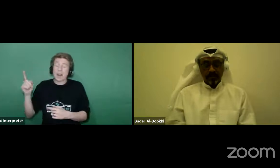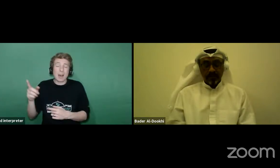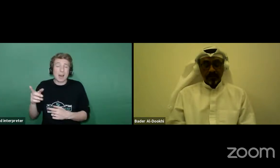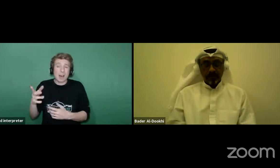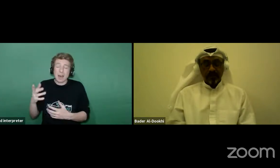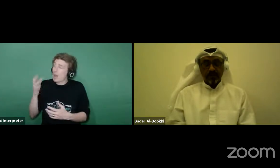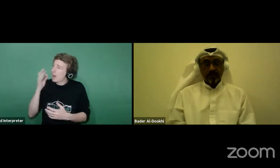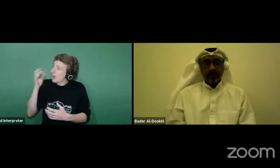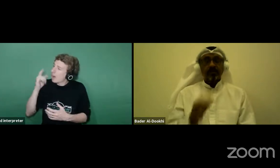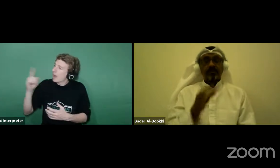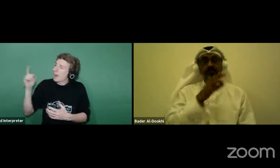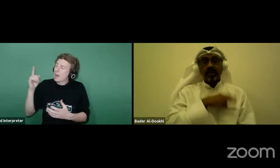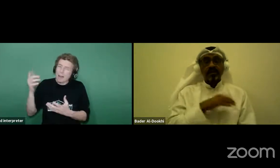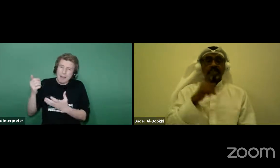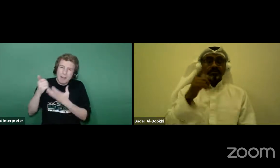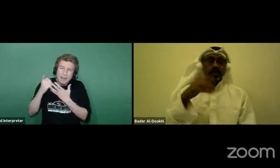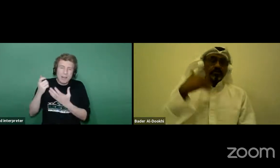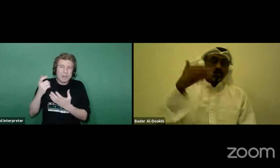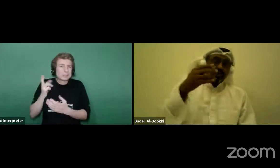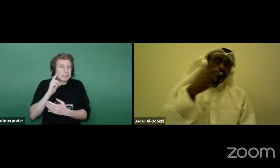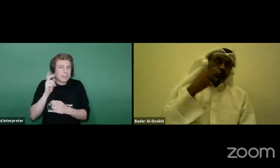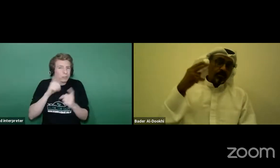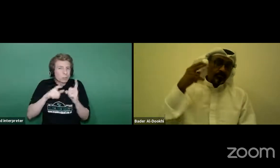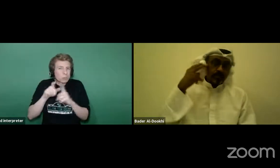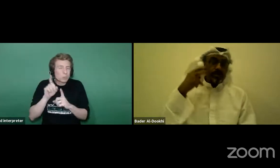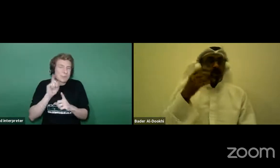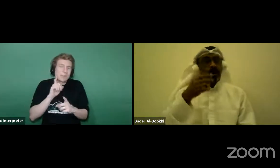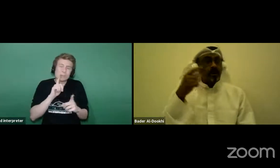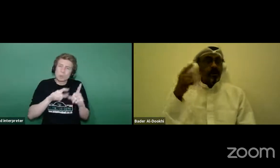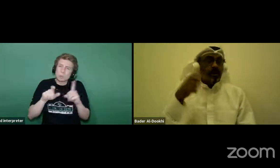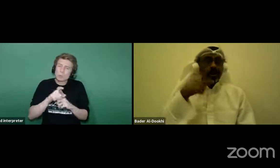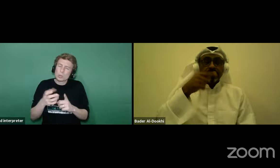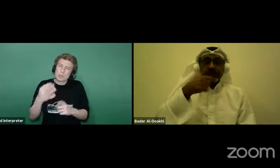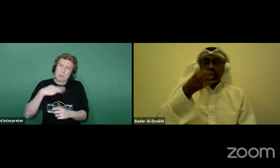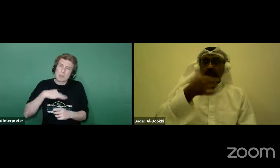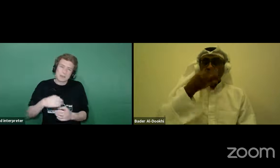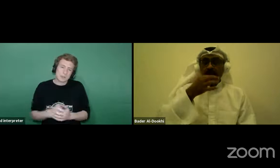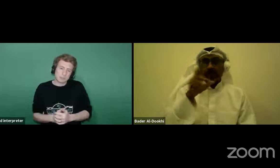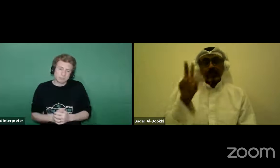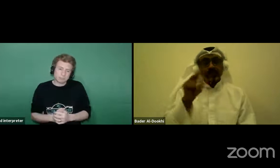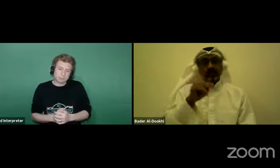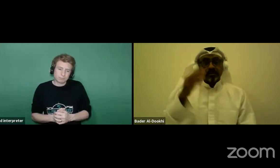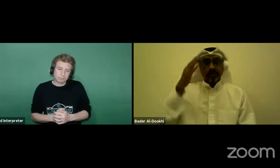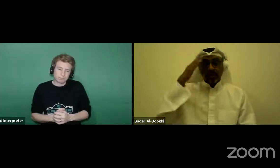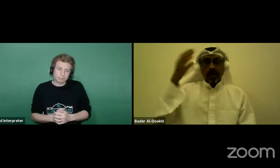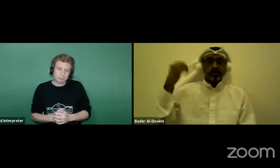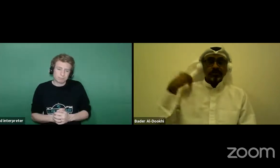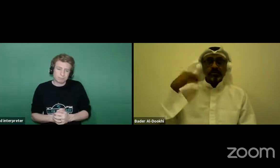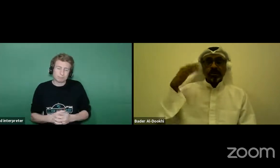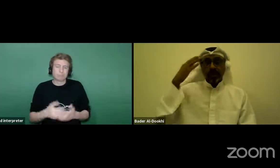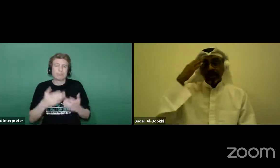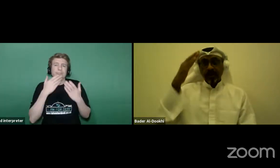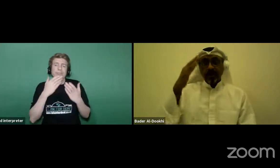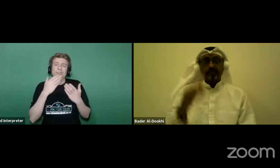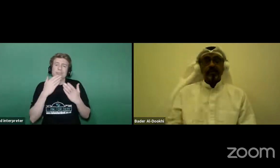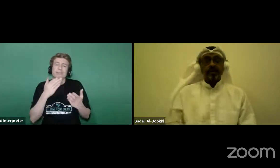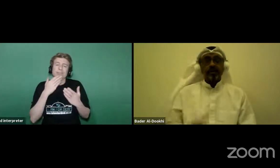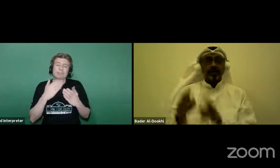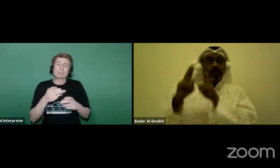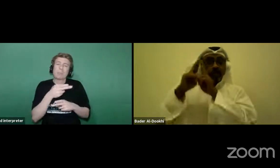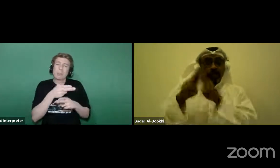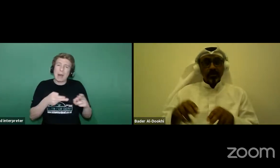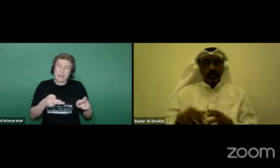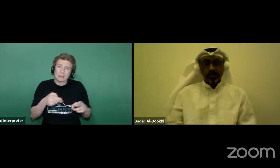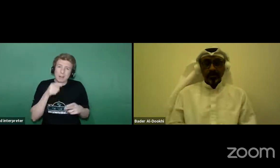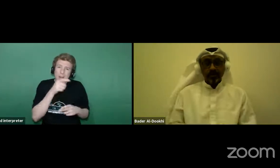benefit the deaf community as well as the hearing. Inshallah. Ameen. Jazakallah khairan. Sheikh Badr Al-Bukhur